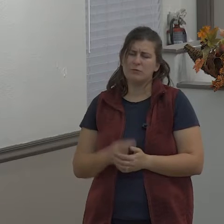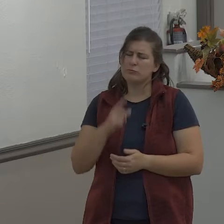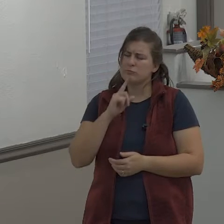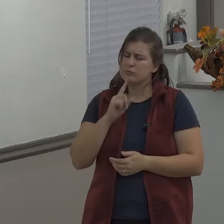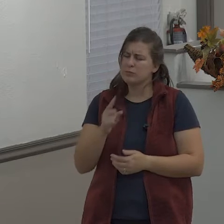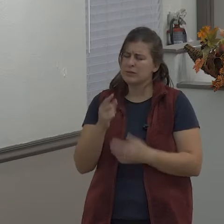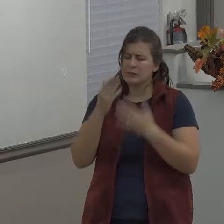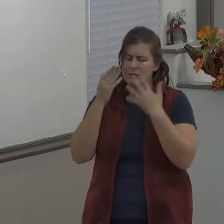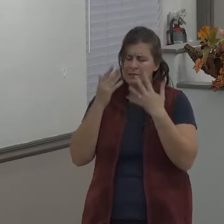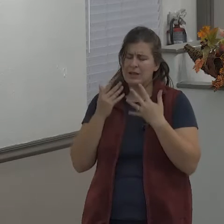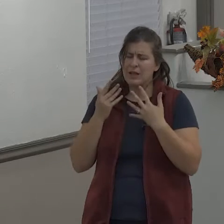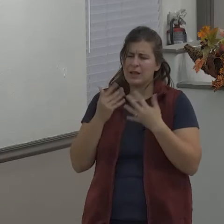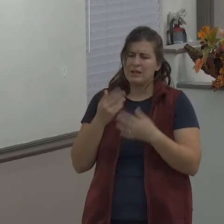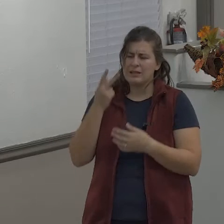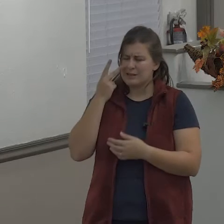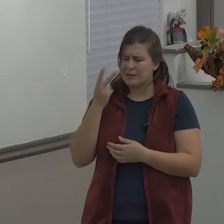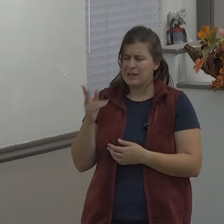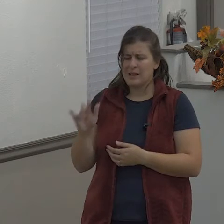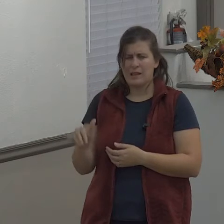How sad.